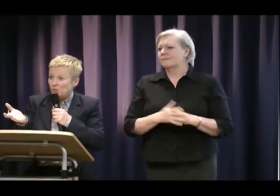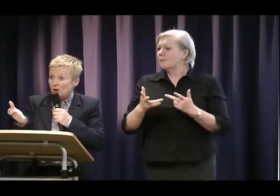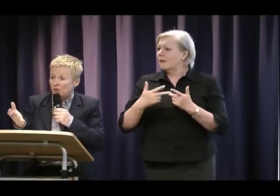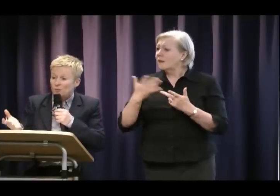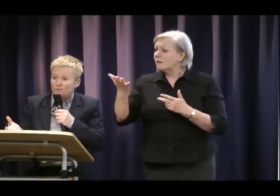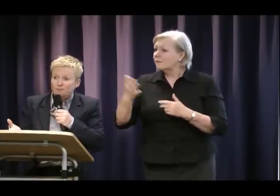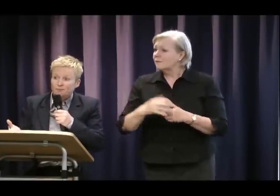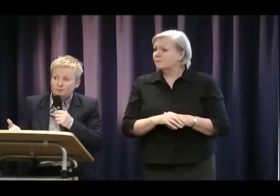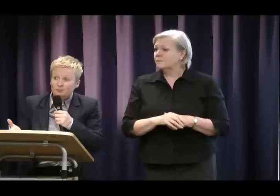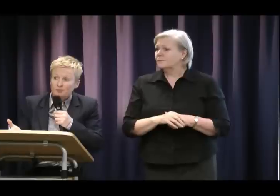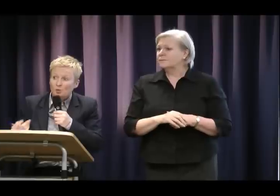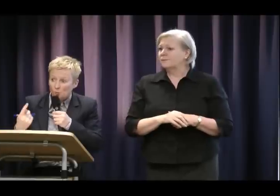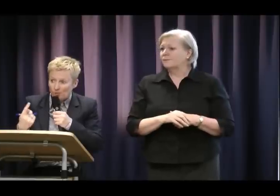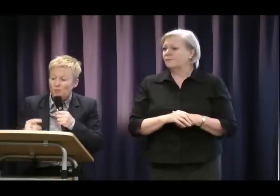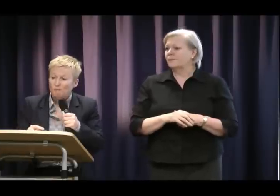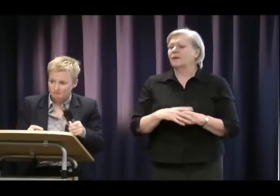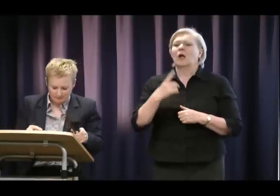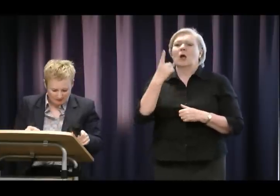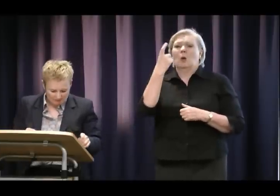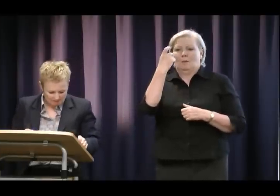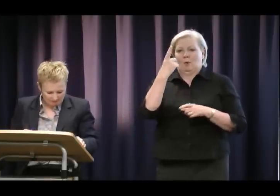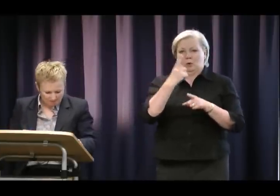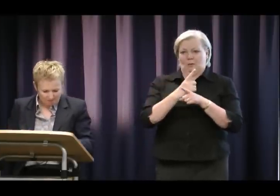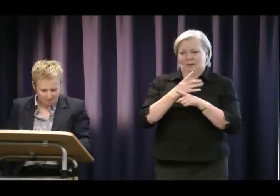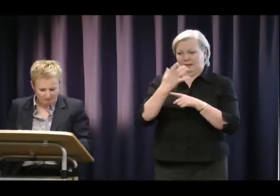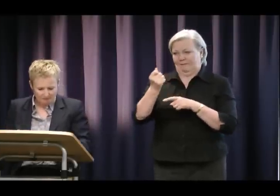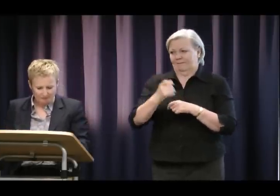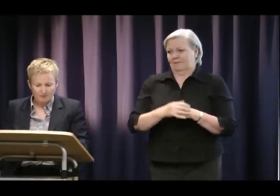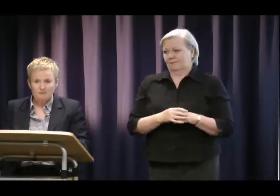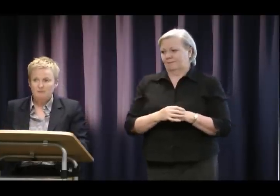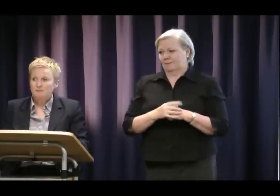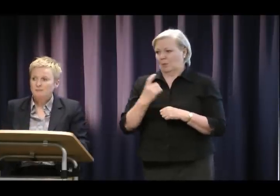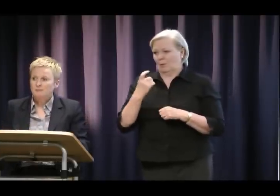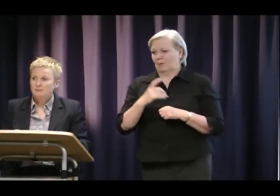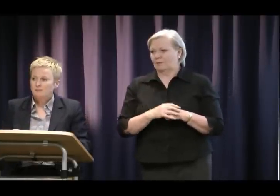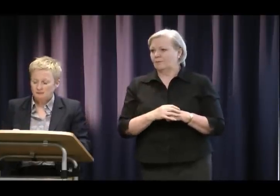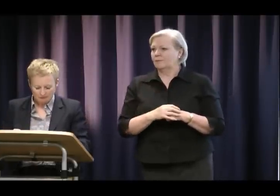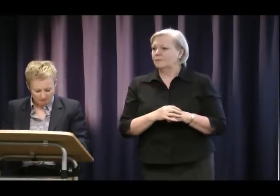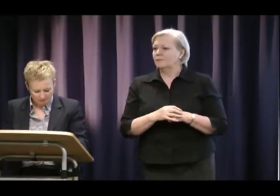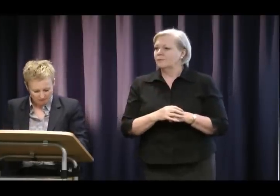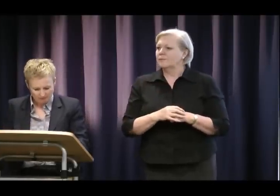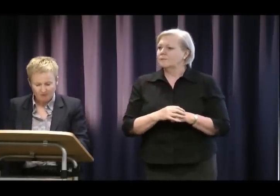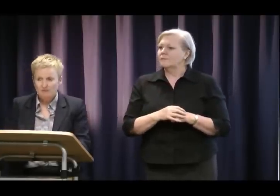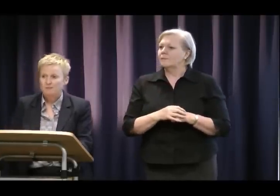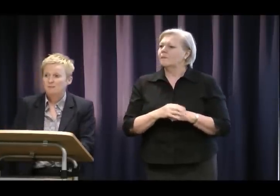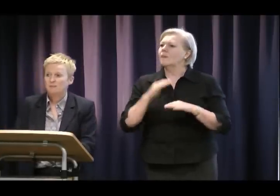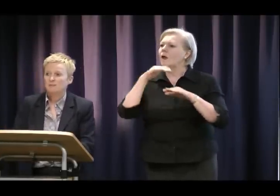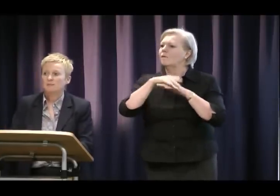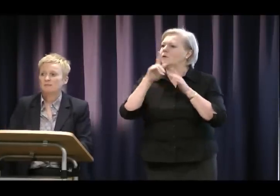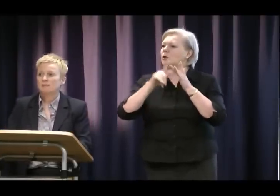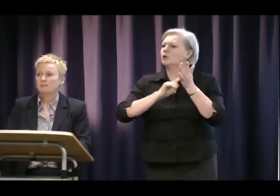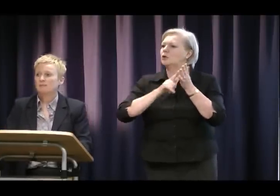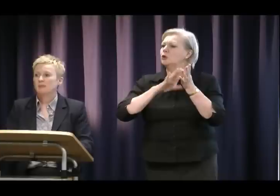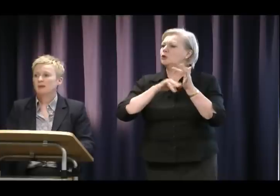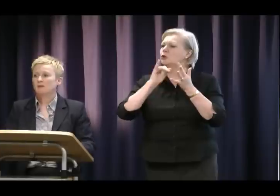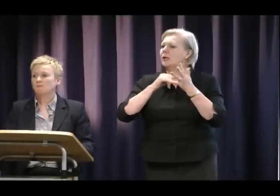Any more, Michael? One more. Okay, one more comment.